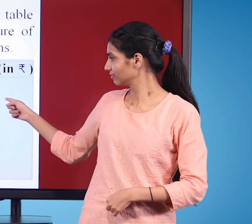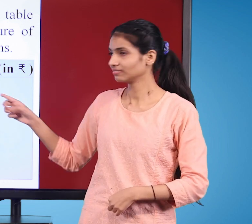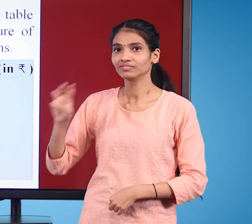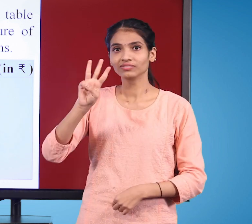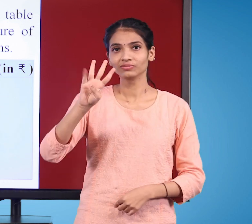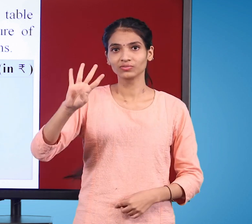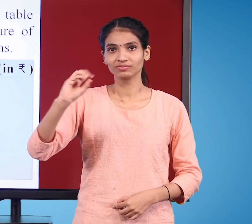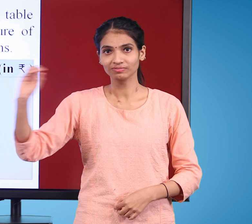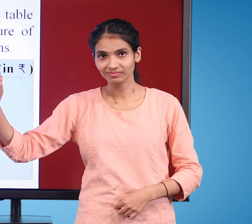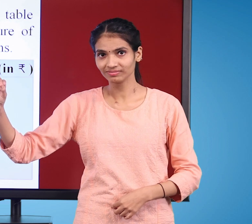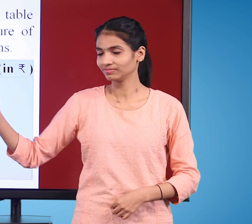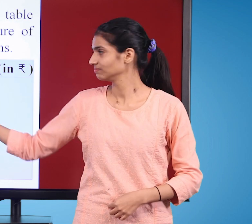miscellaneous 1,200.